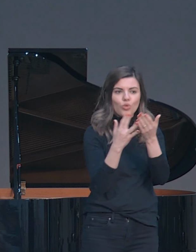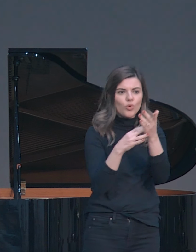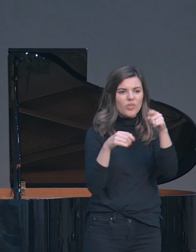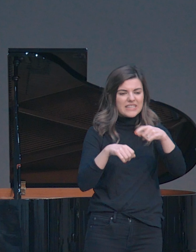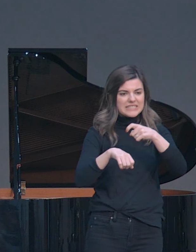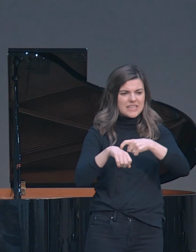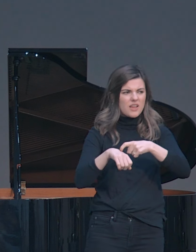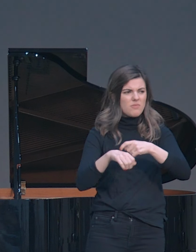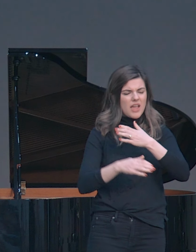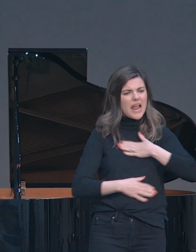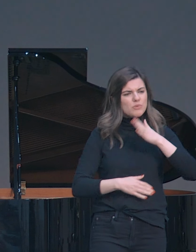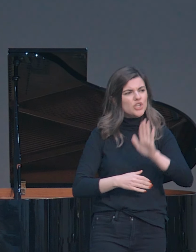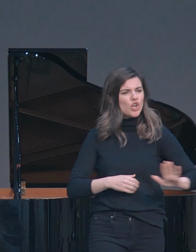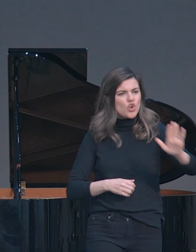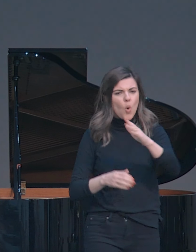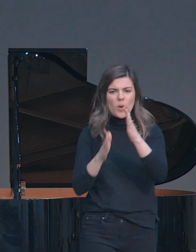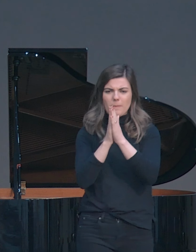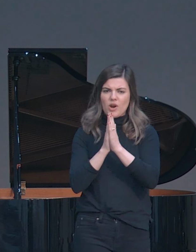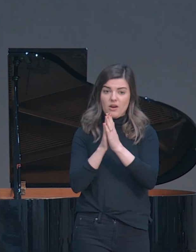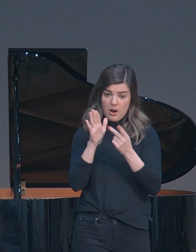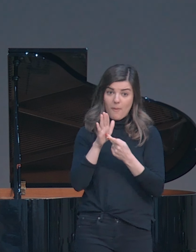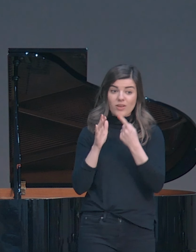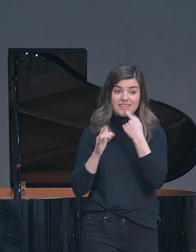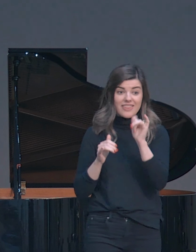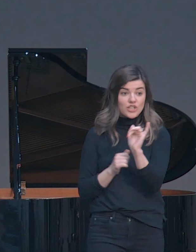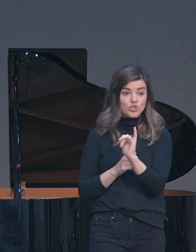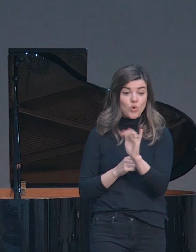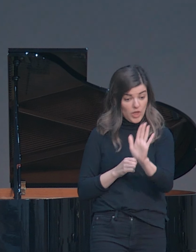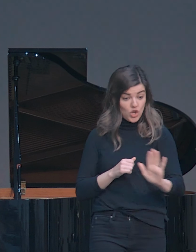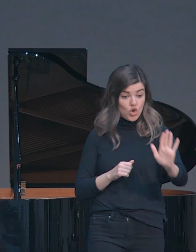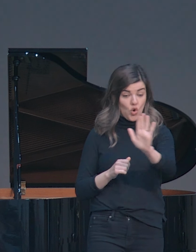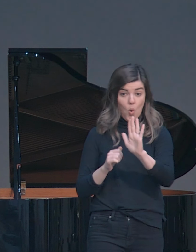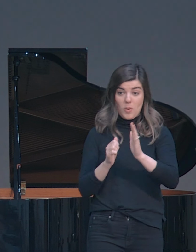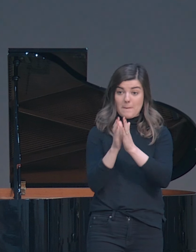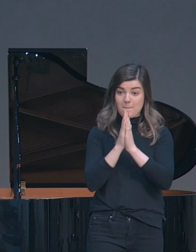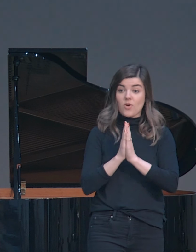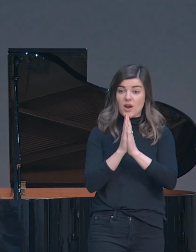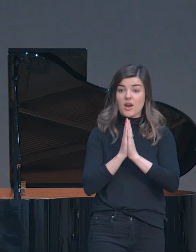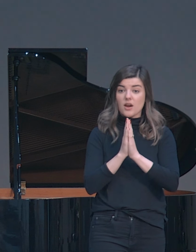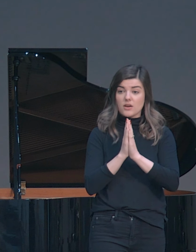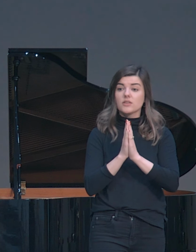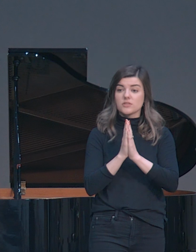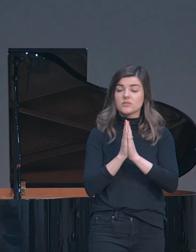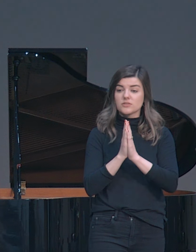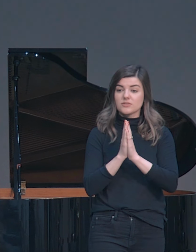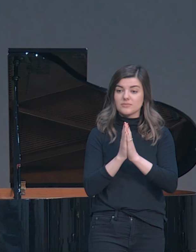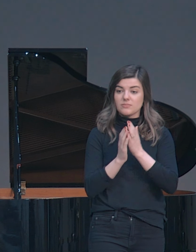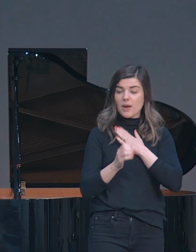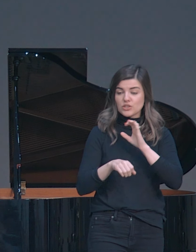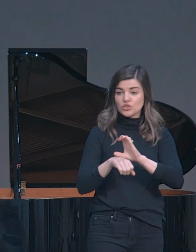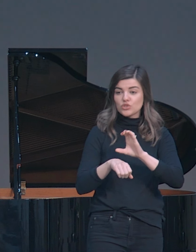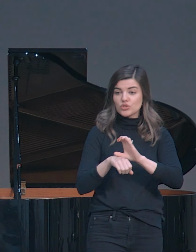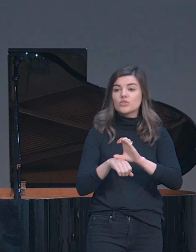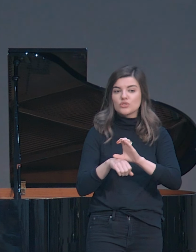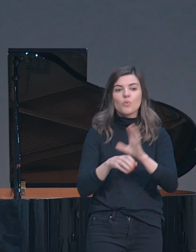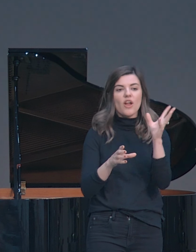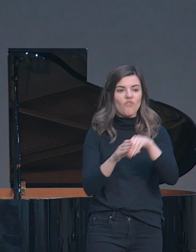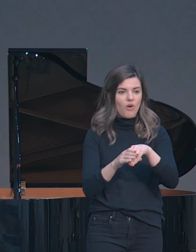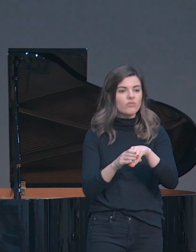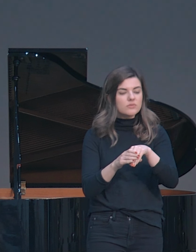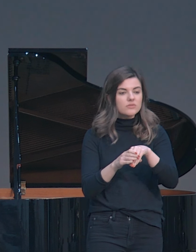And I appreciate your prayers. That's what Paul said. That your prayers, church at Philippi, were a part of that.